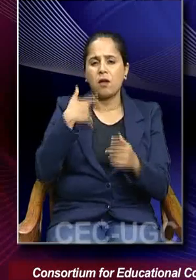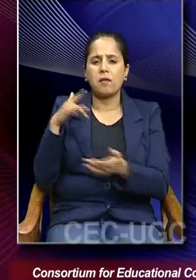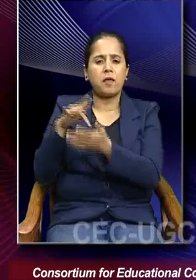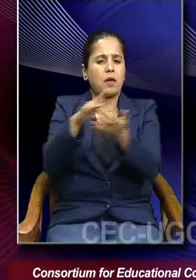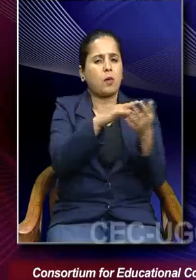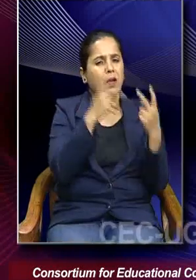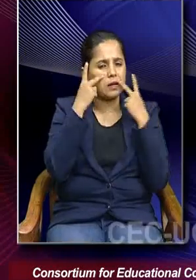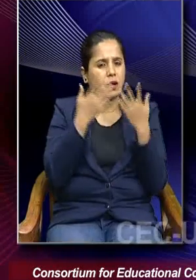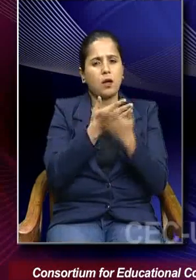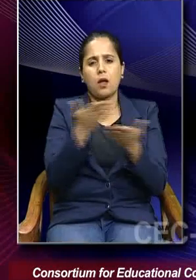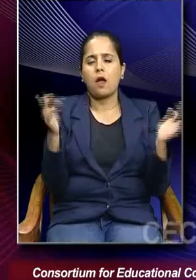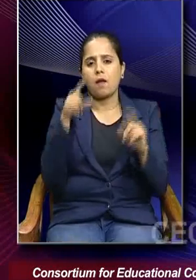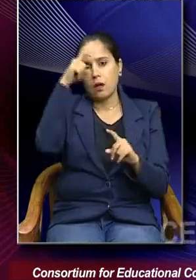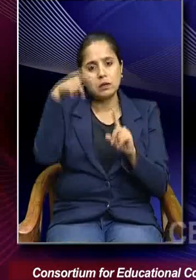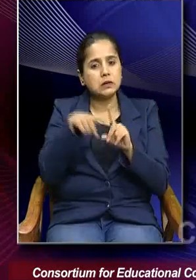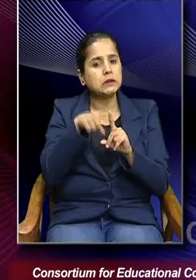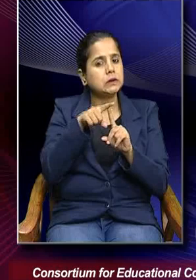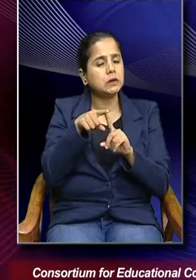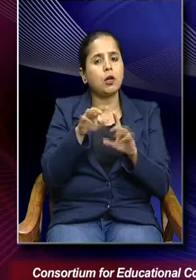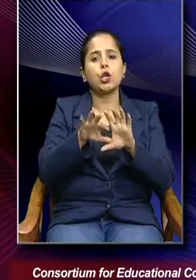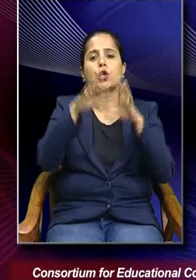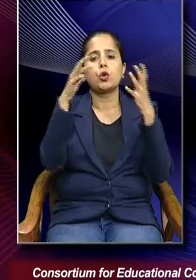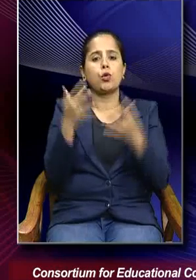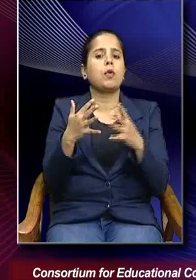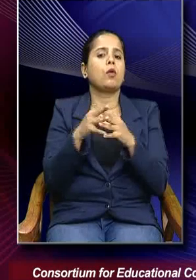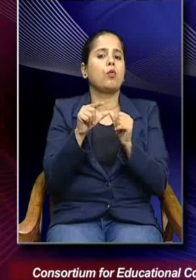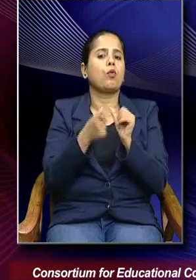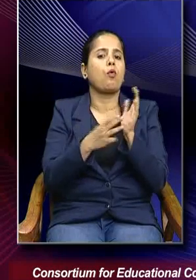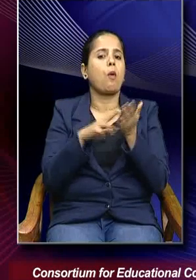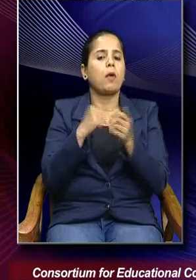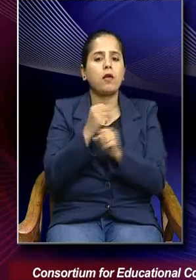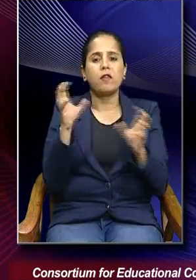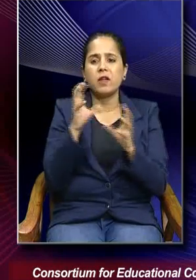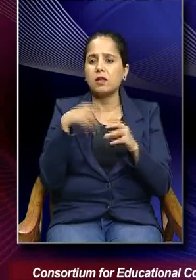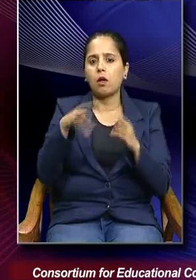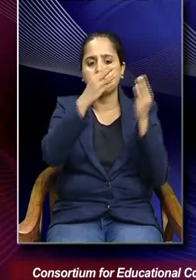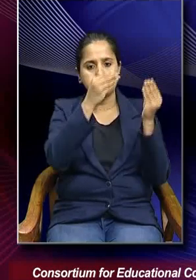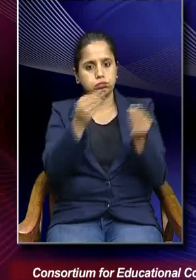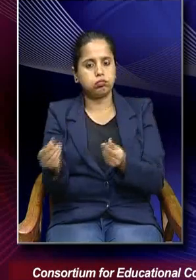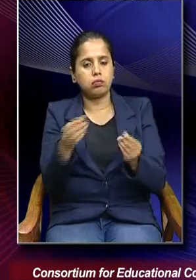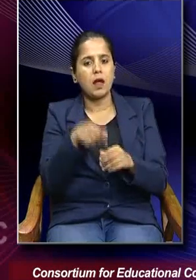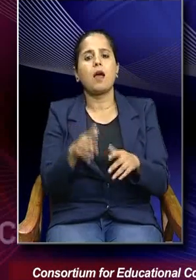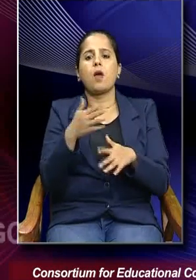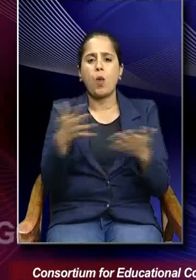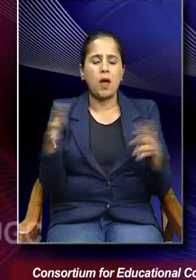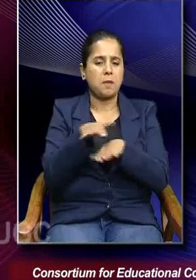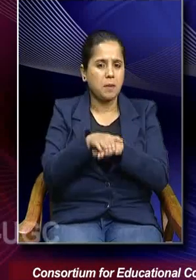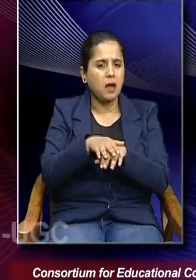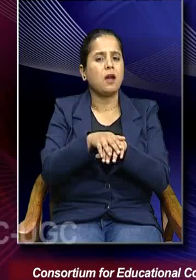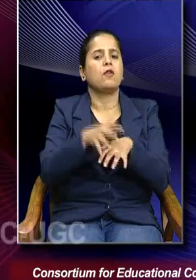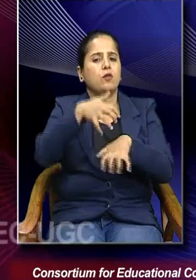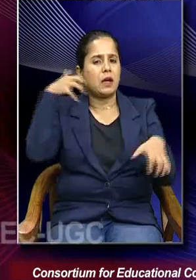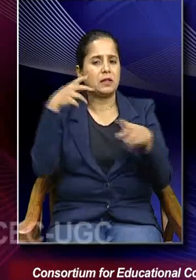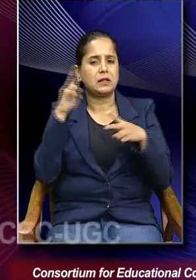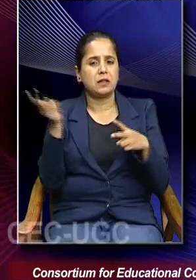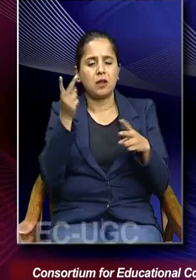facing this increase in temperature, global warming, loss of animals and plant species. So these are all